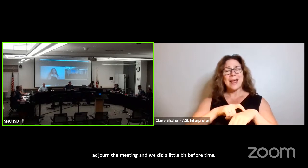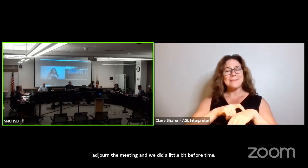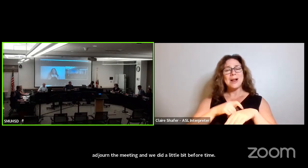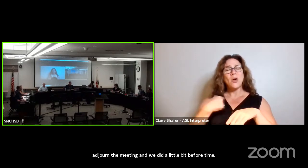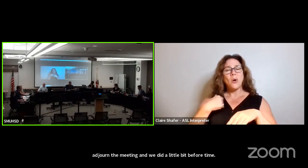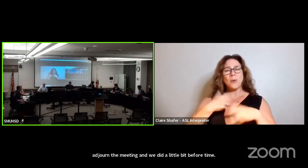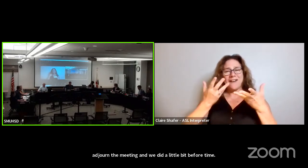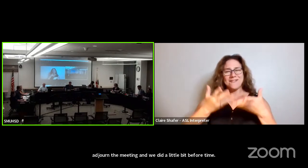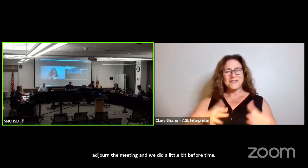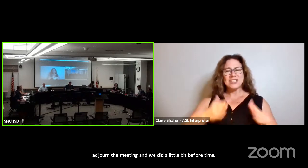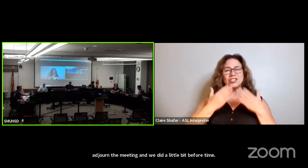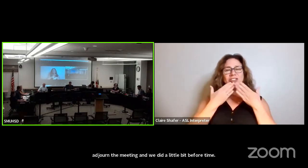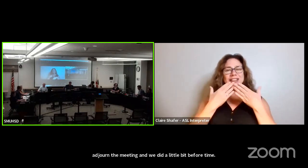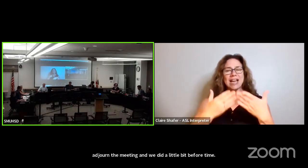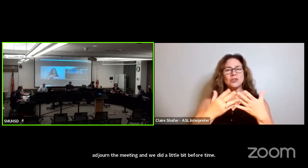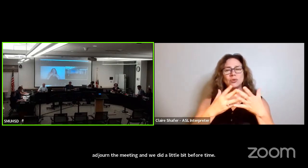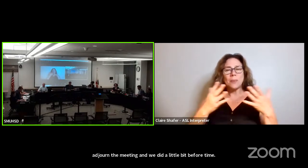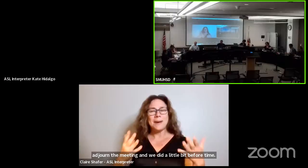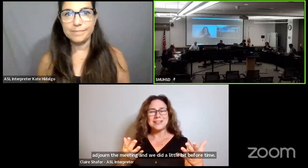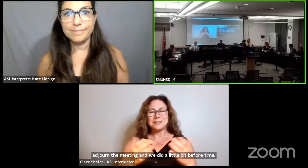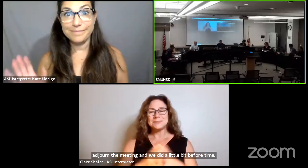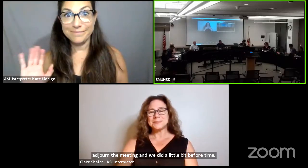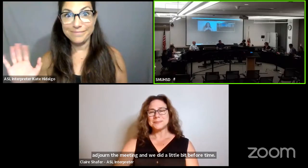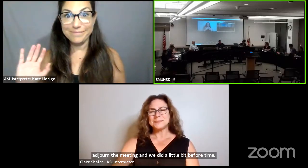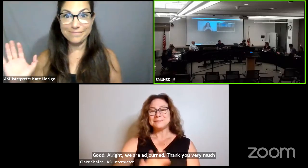adjourned. Thank you very much. Thank you.